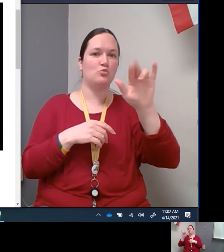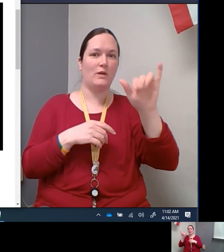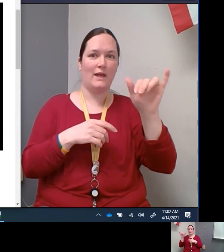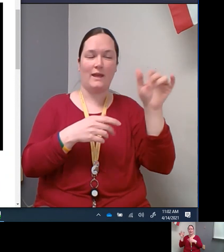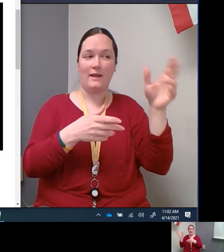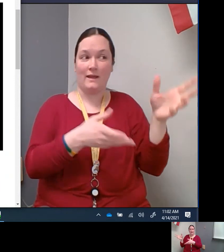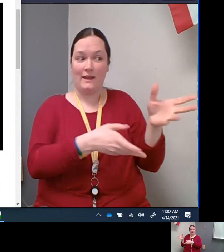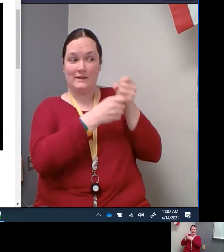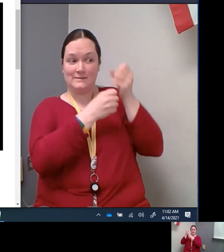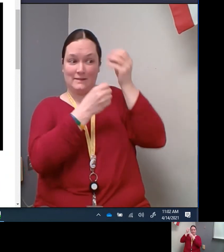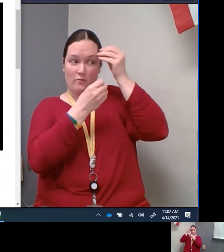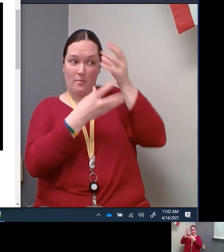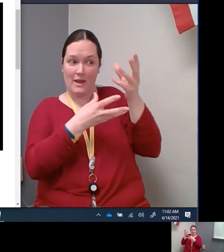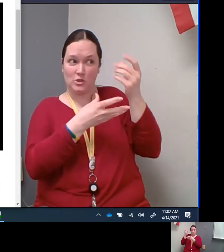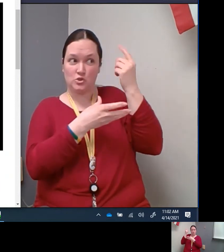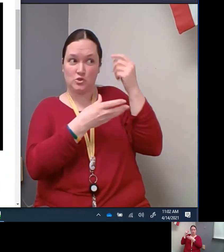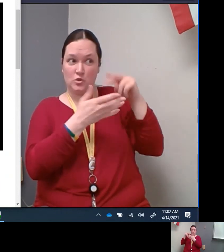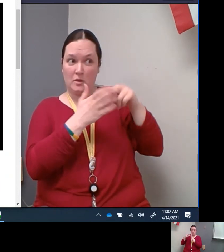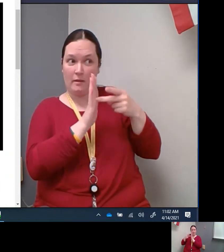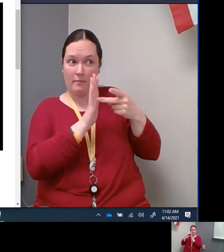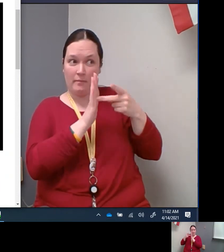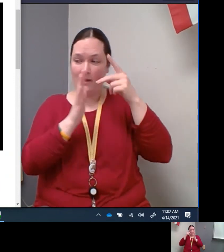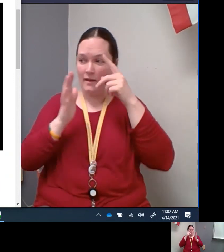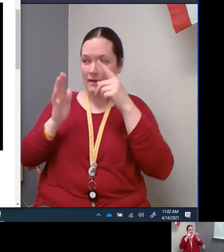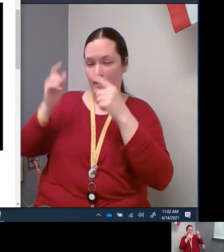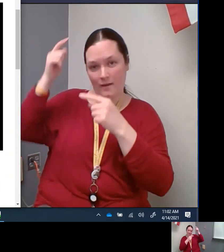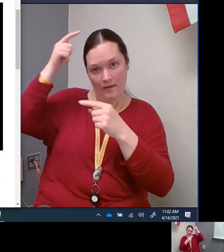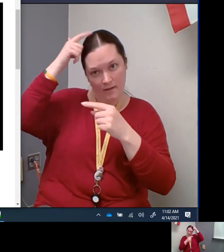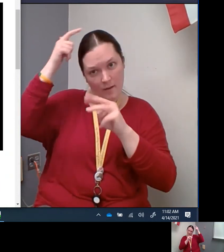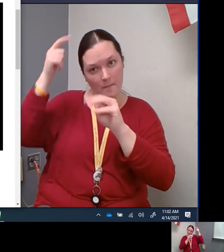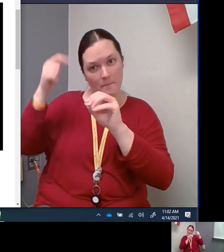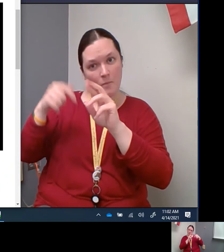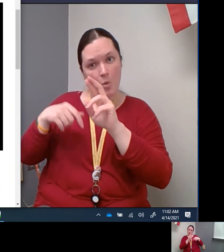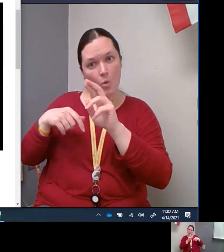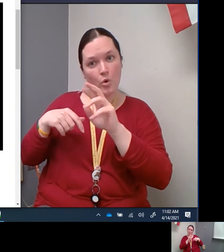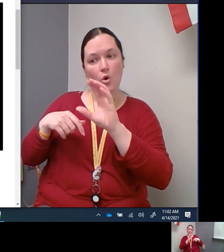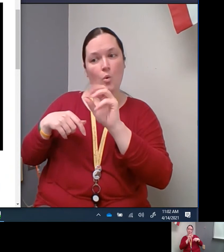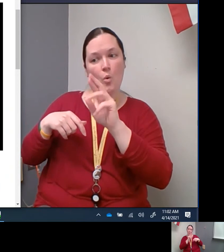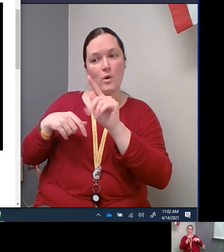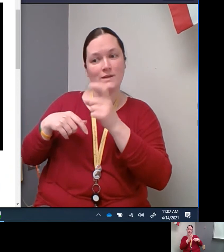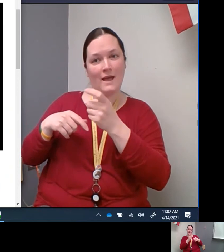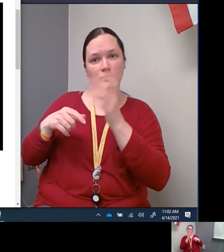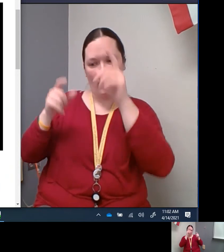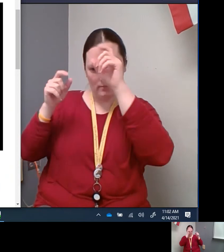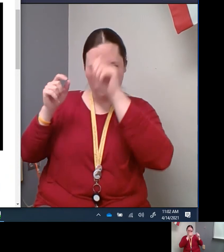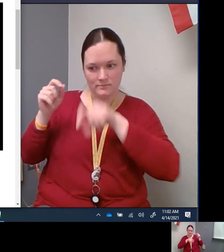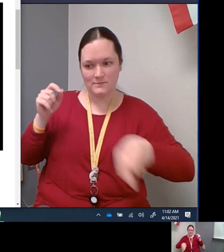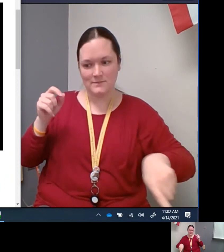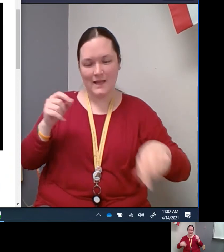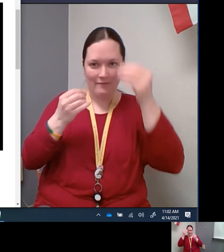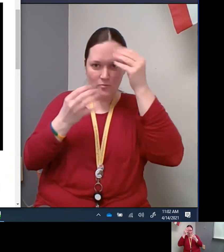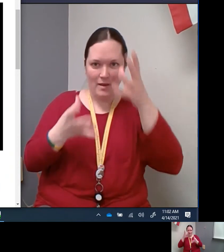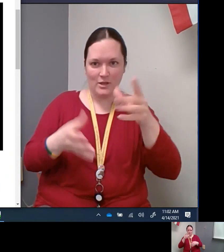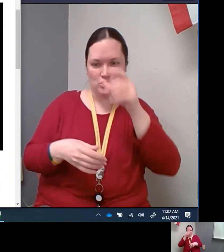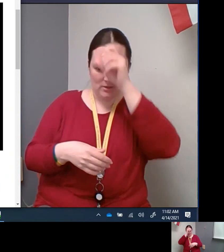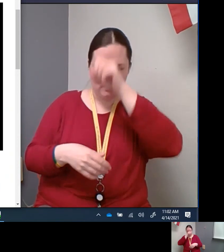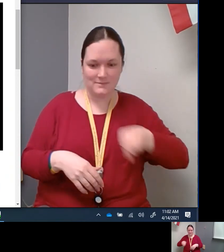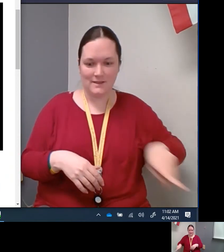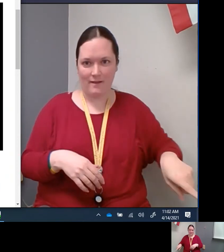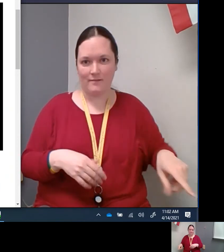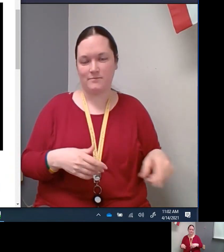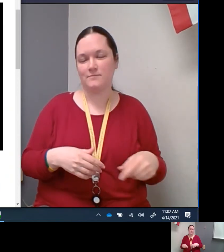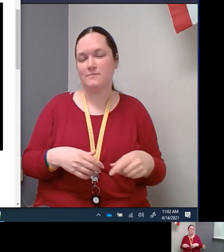in information, makes sense of it, and then we have the motor cortex, which is sending information out. So those are those 17 structures. If you don't